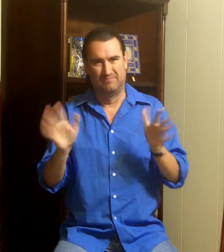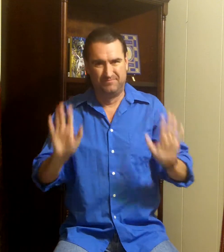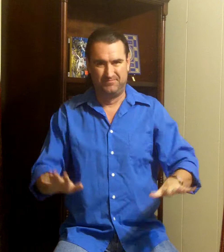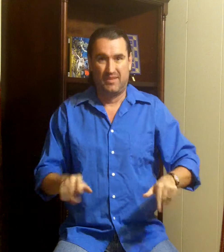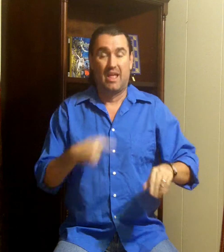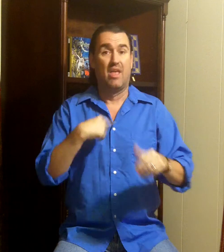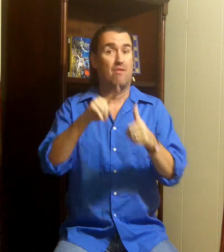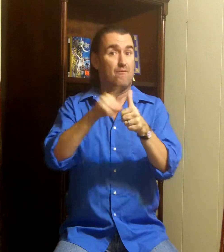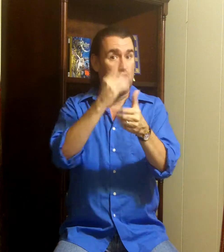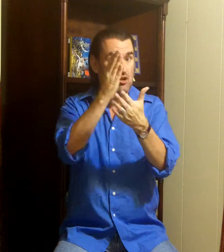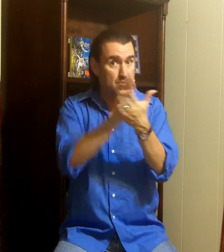take the